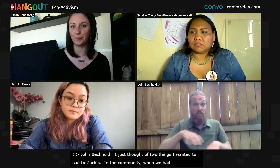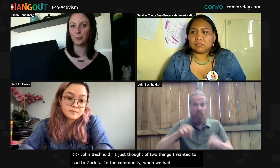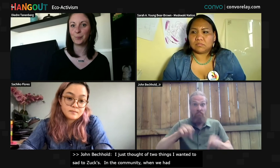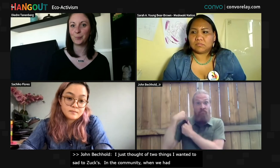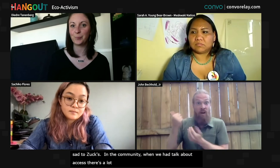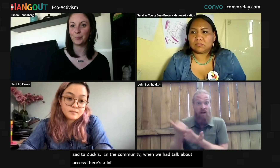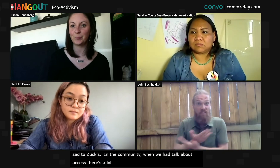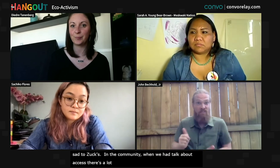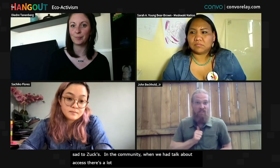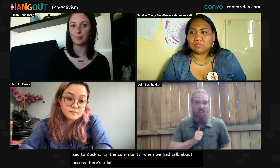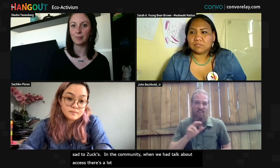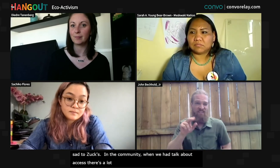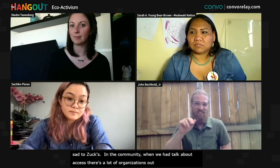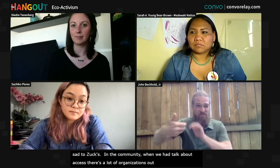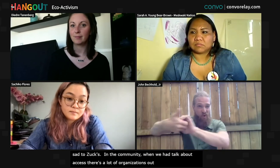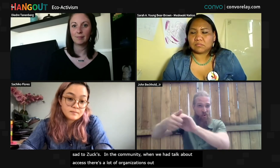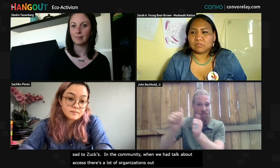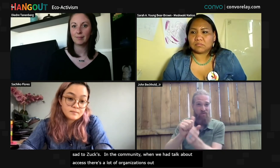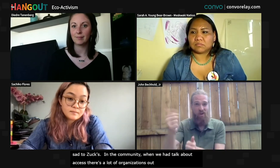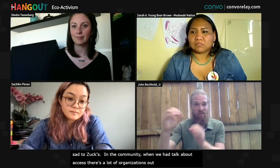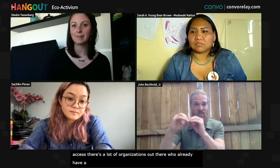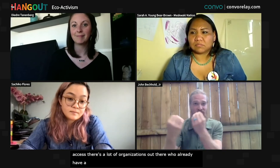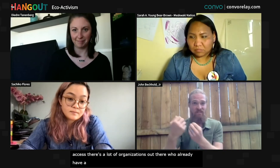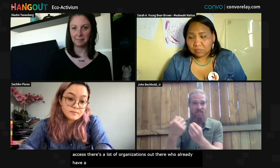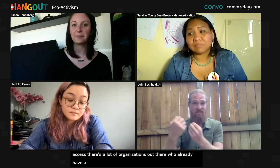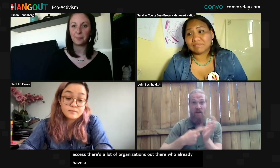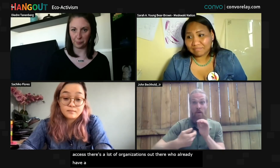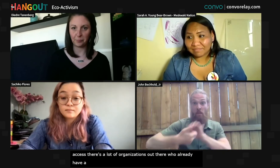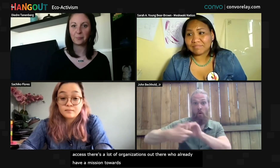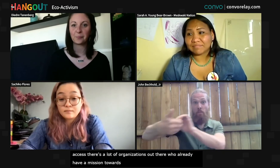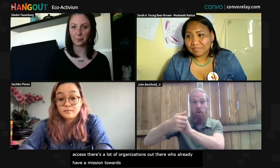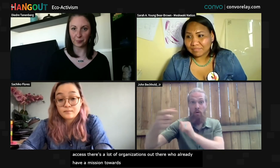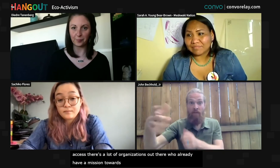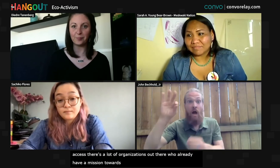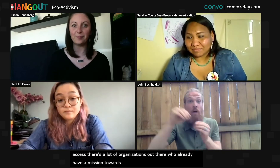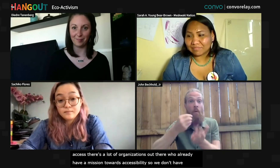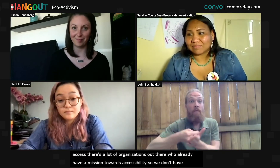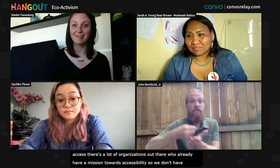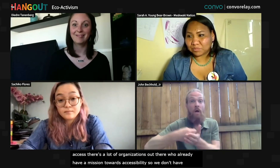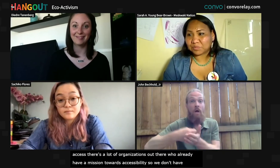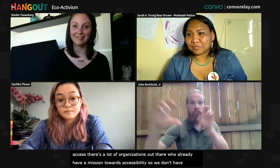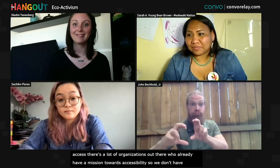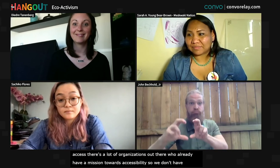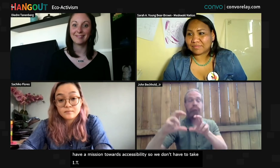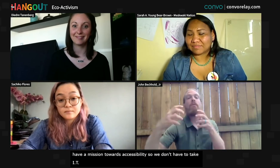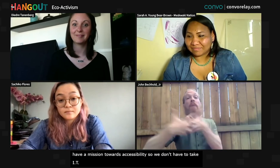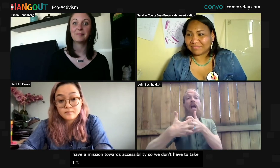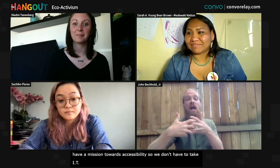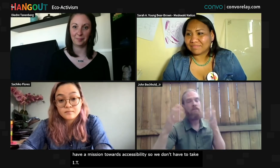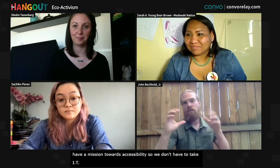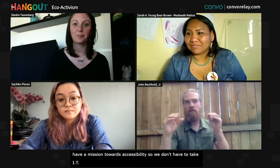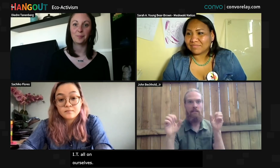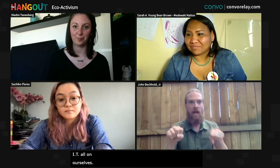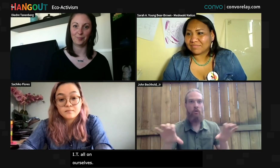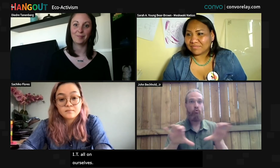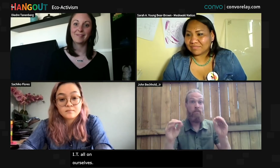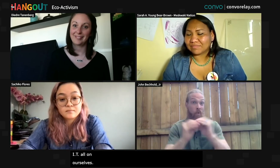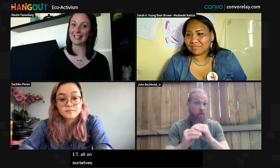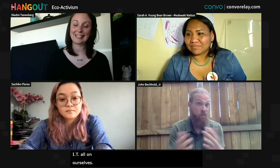mission towards accessibility. So we don't have to take it on all ourselves. We could partner with those organizations. We can match